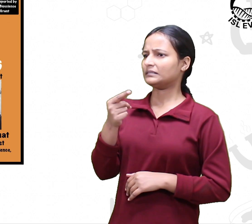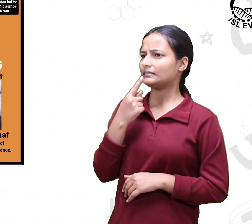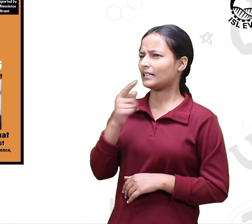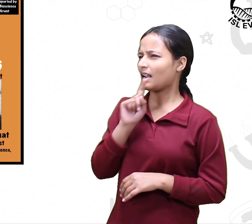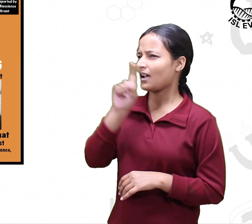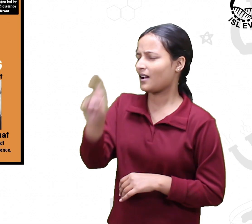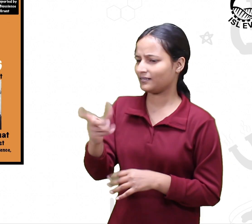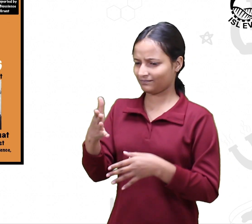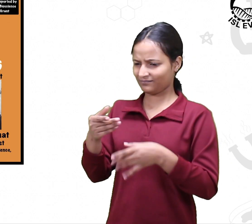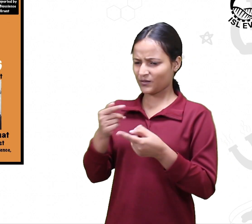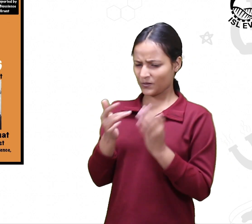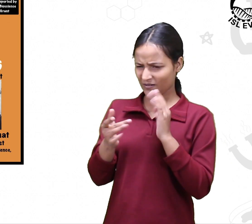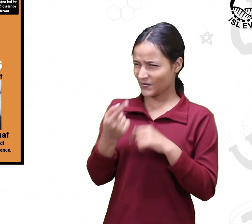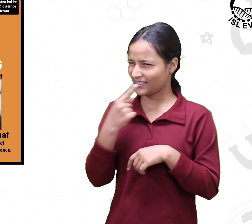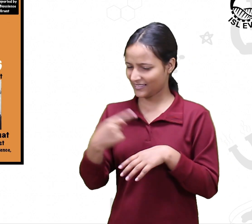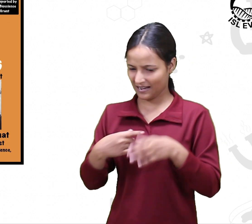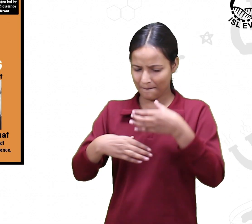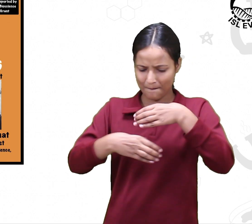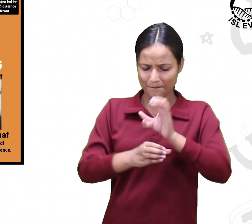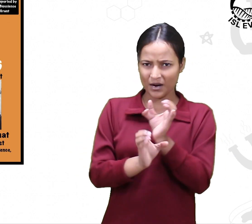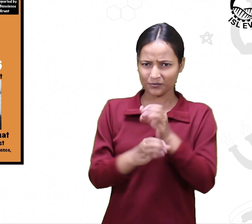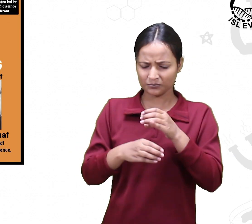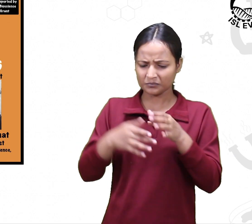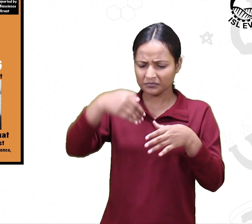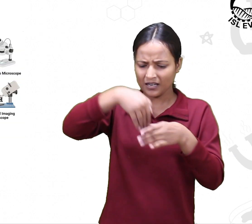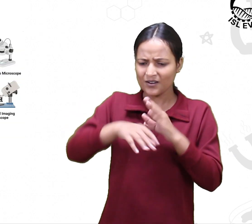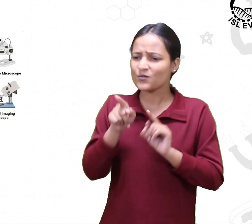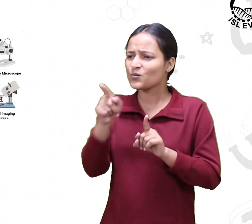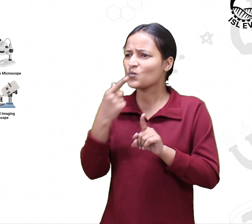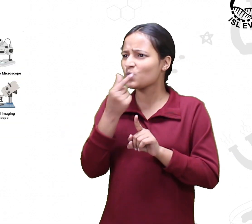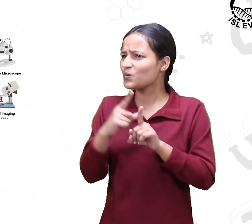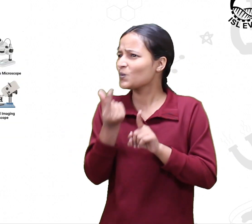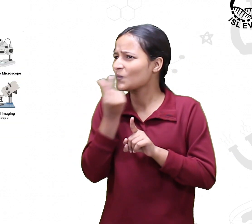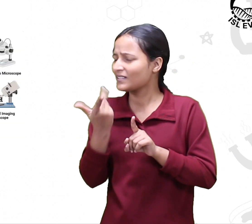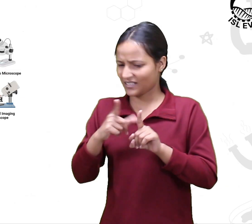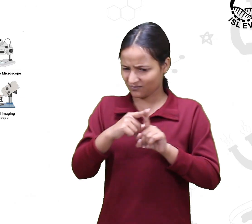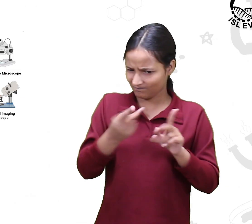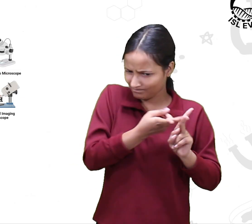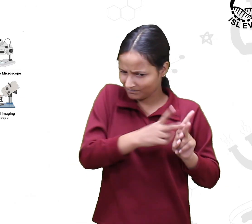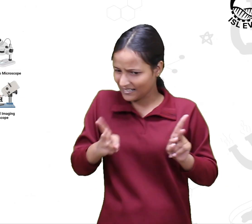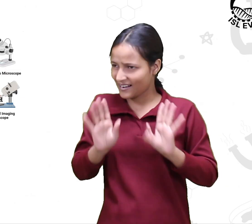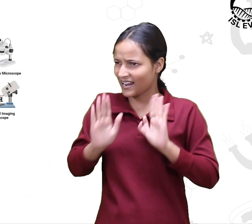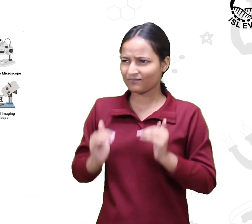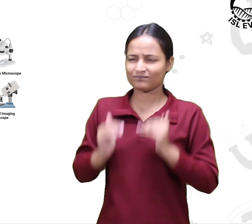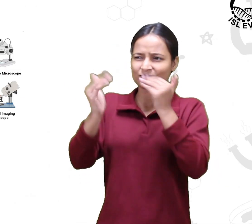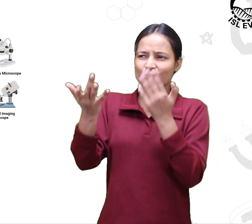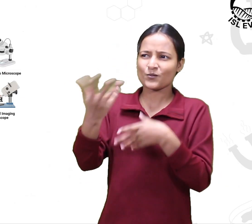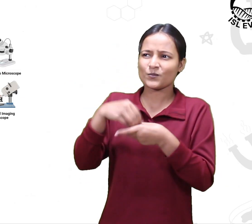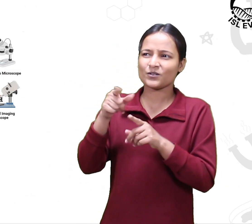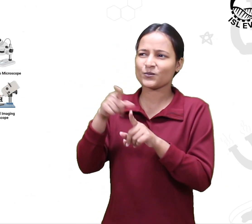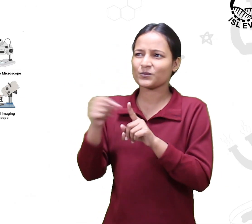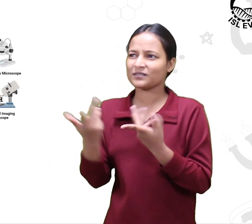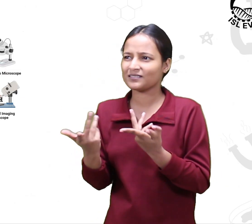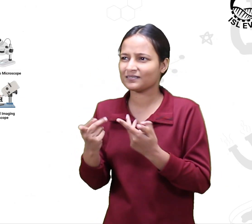be using. So maybe you can tell us what kind of microscopes these are and what kind of detail that you get to see with these microscopes.